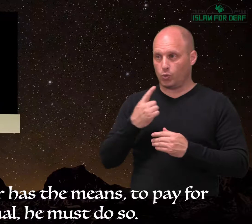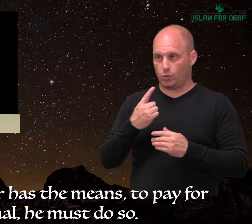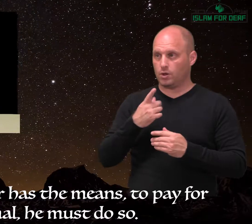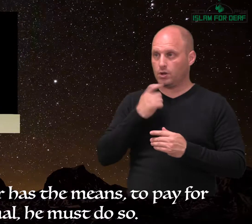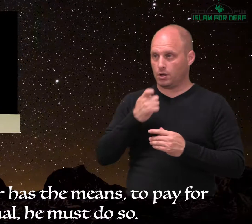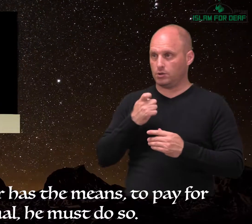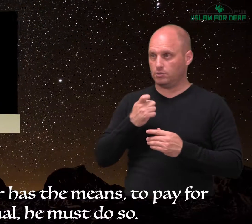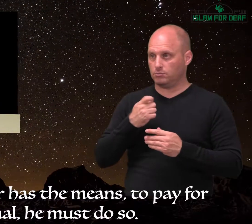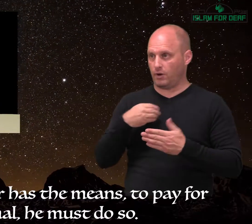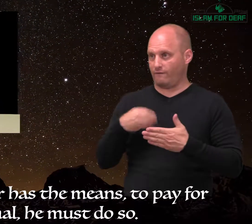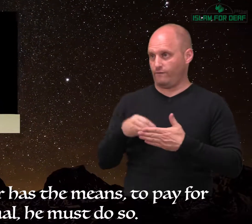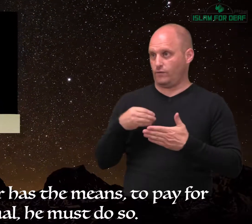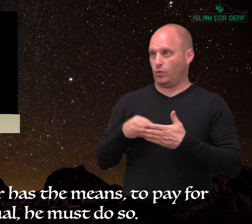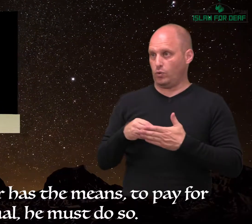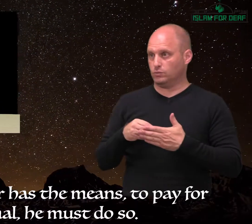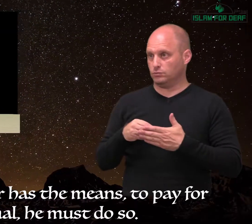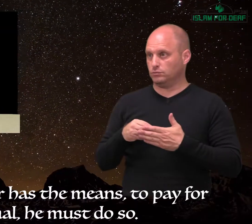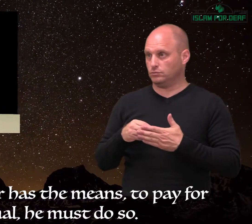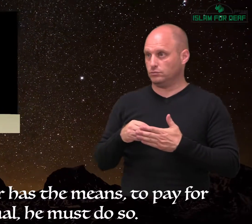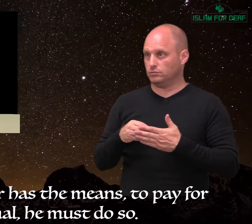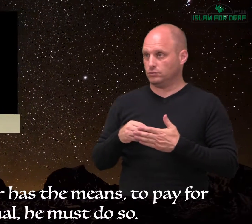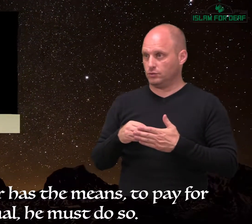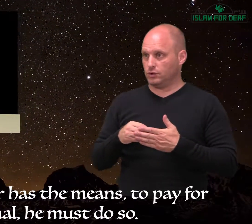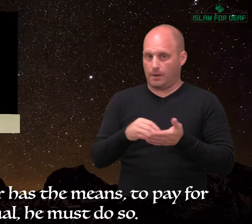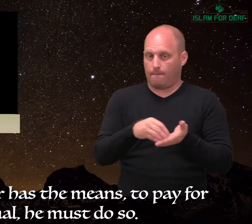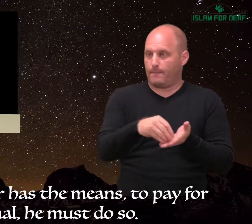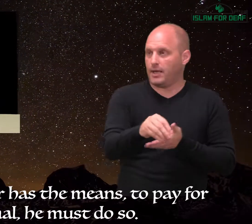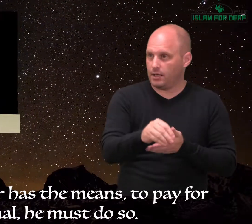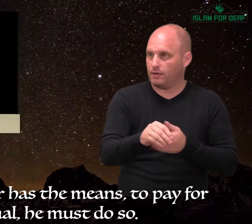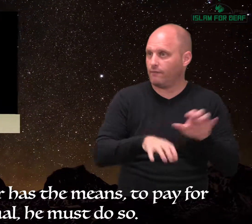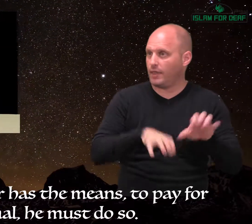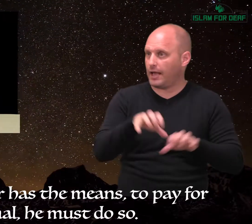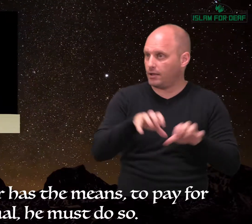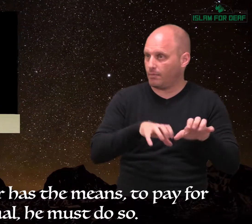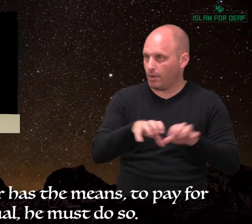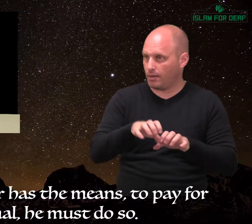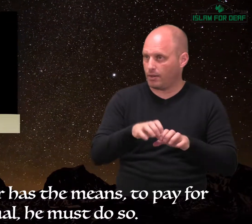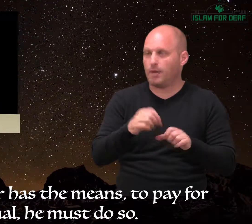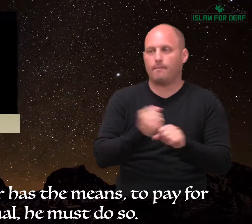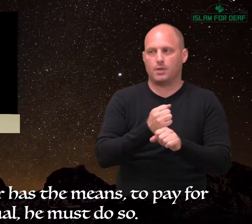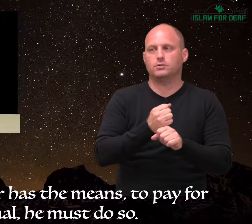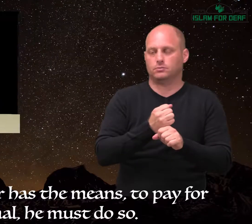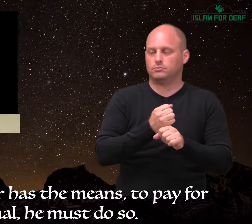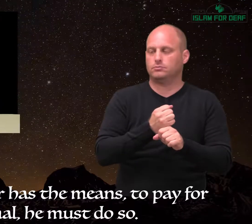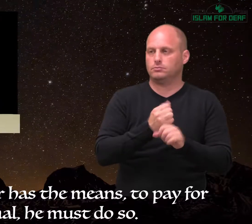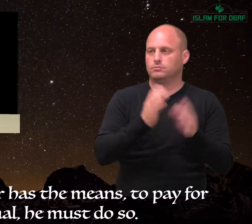to pay for the animal, he must do so.